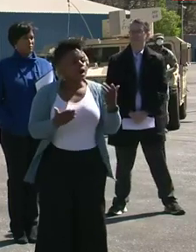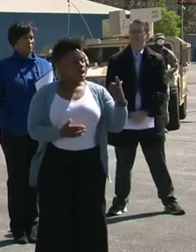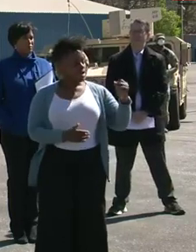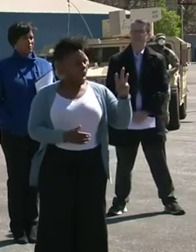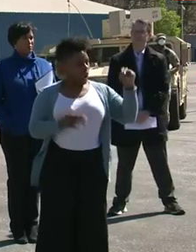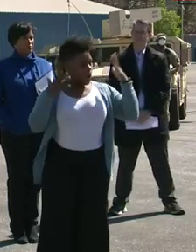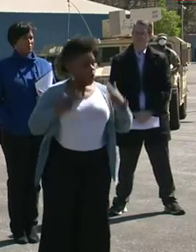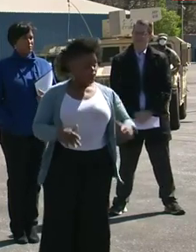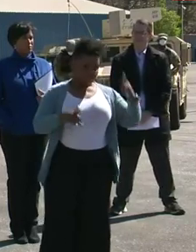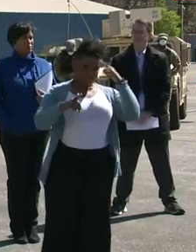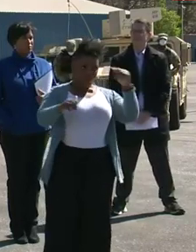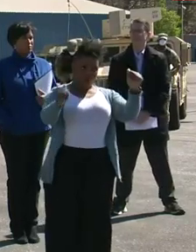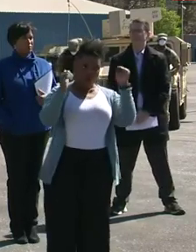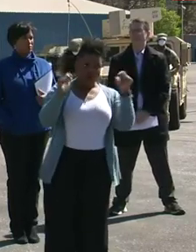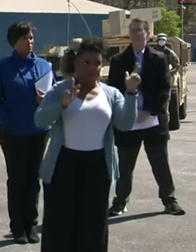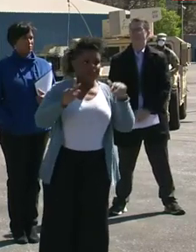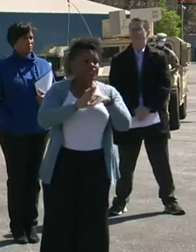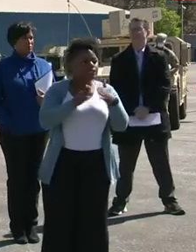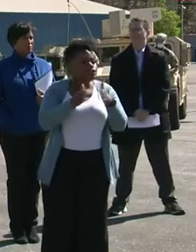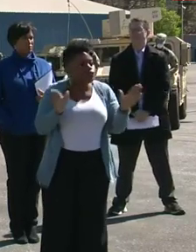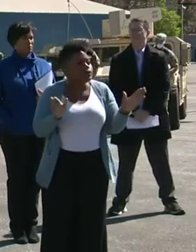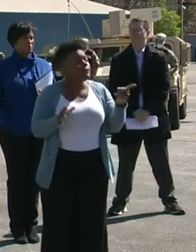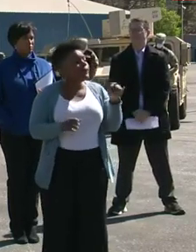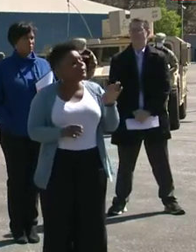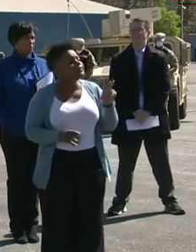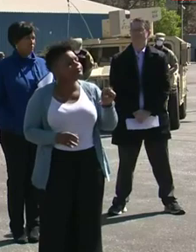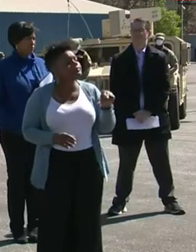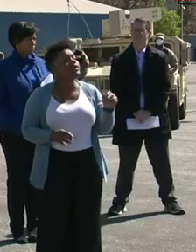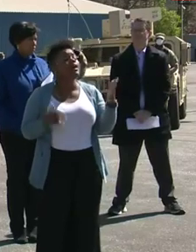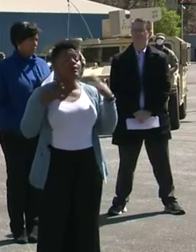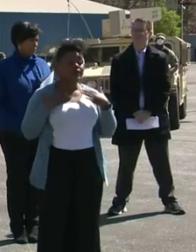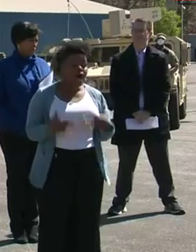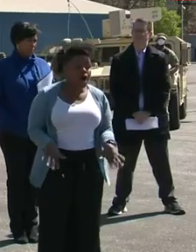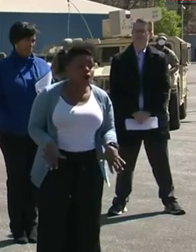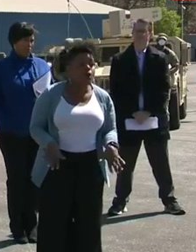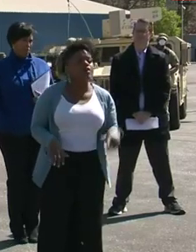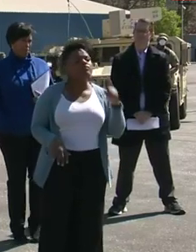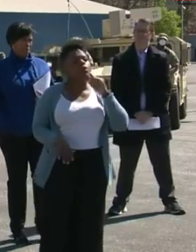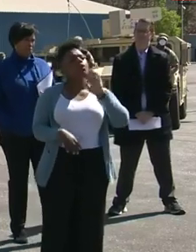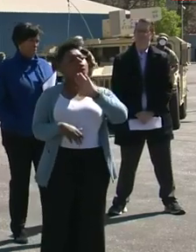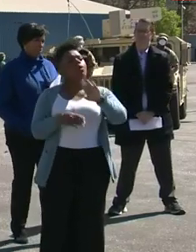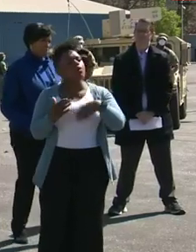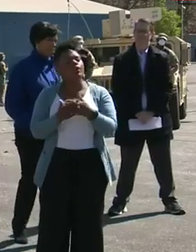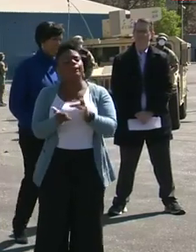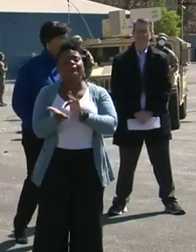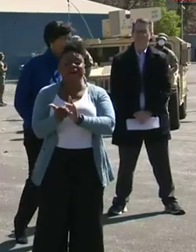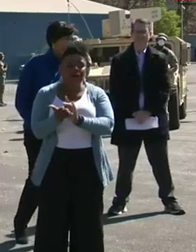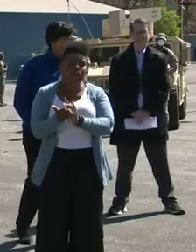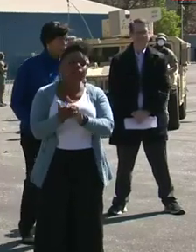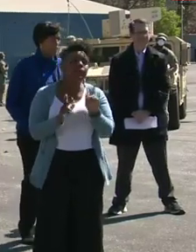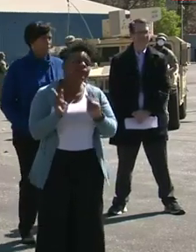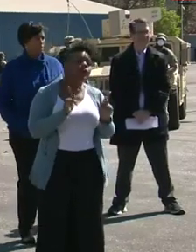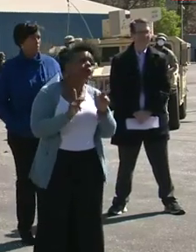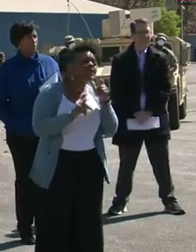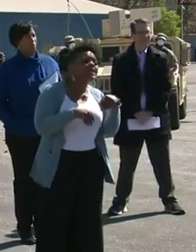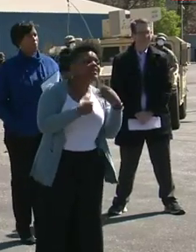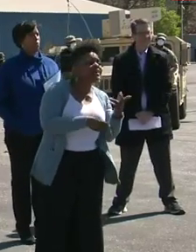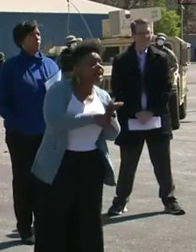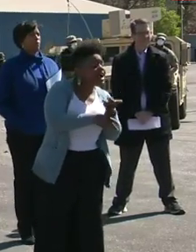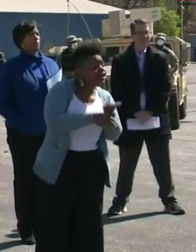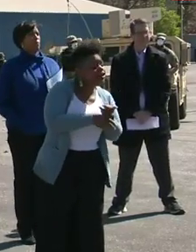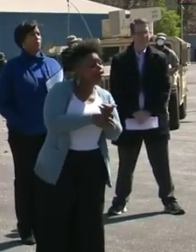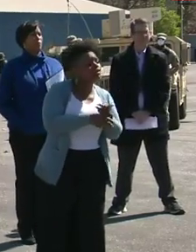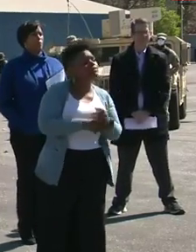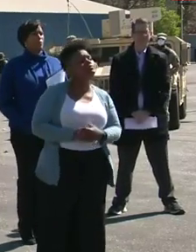in the general public. They are recommended for individuals who are providing care to individuals who are COVID positive, or if